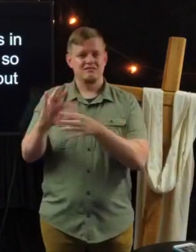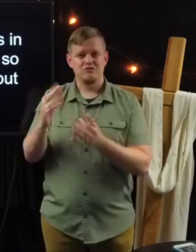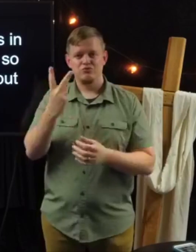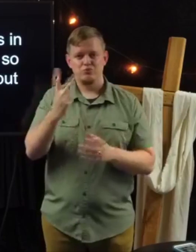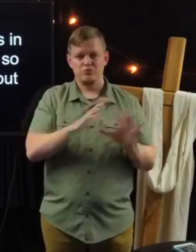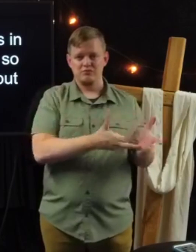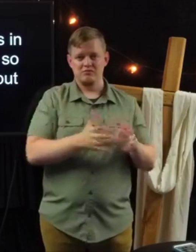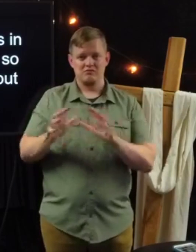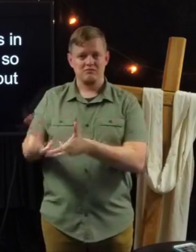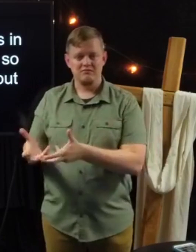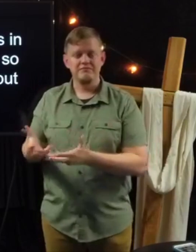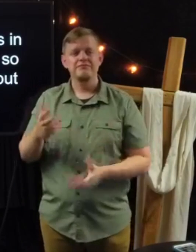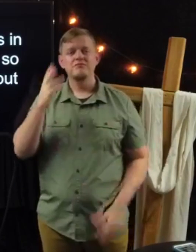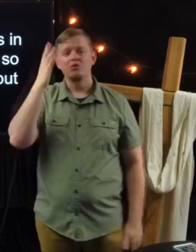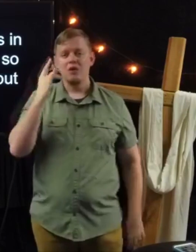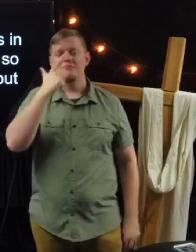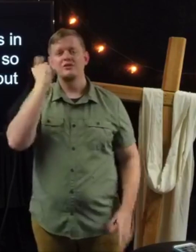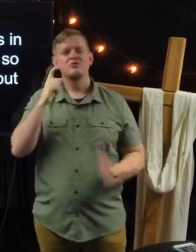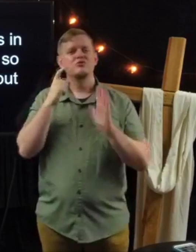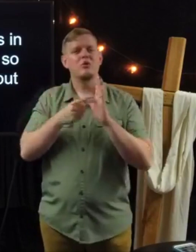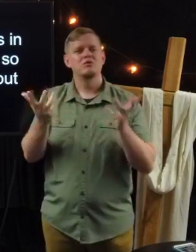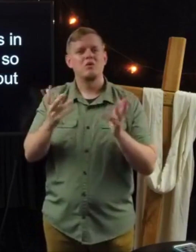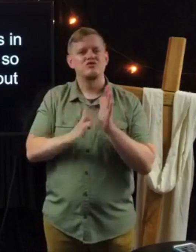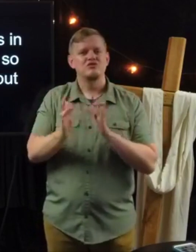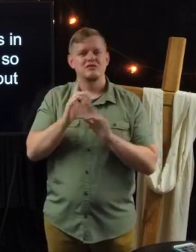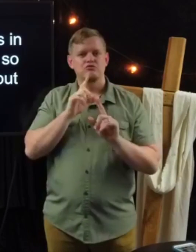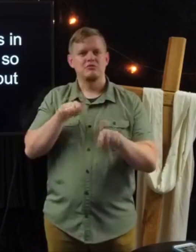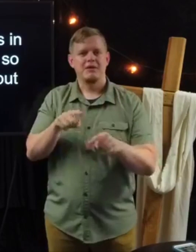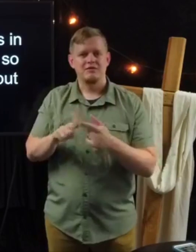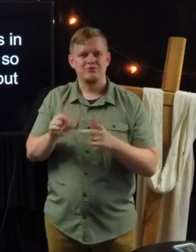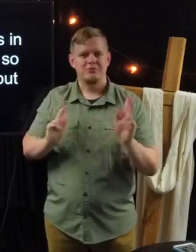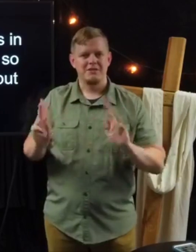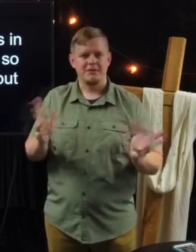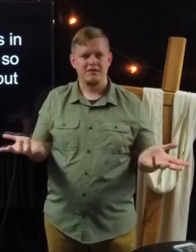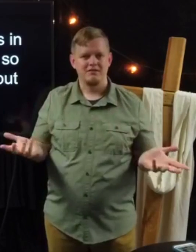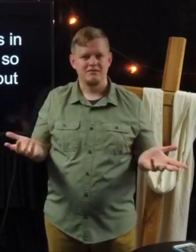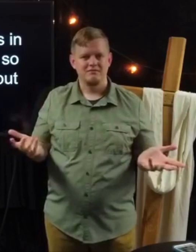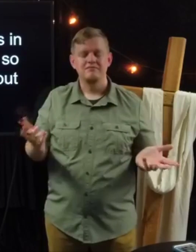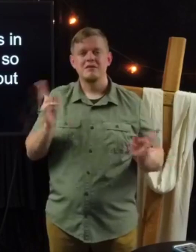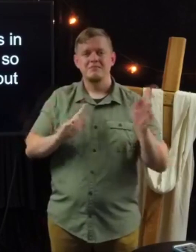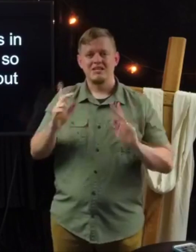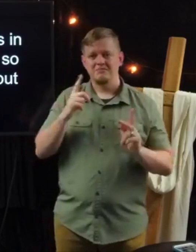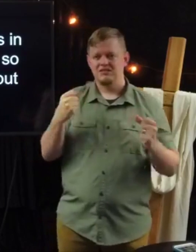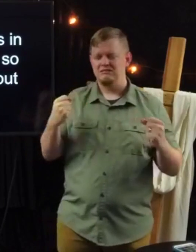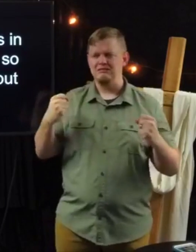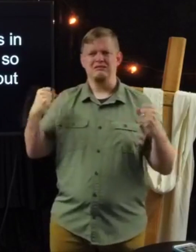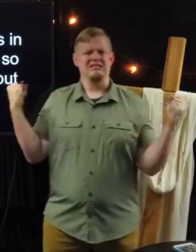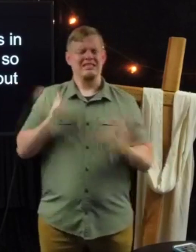The reason I comment on these two groups is because we notice that Jesus has a response here to people.